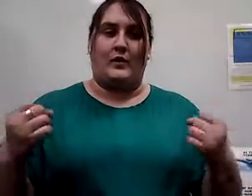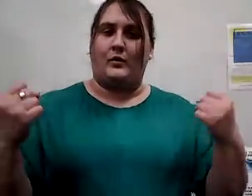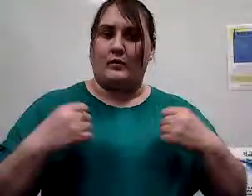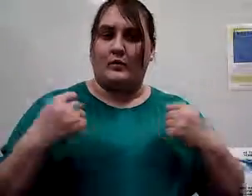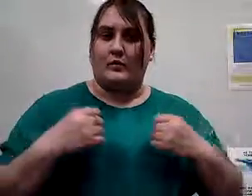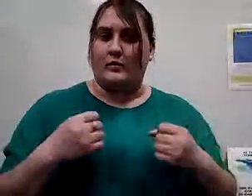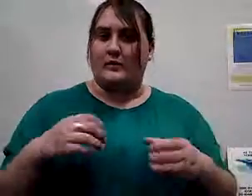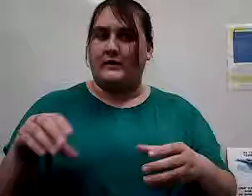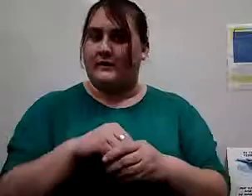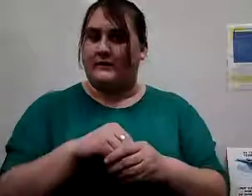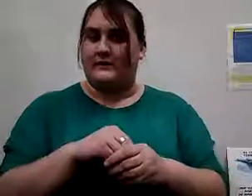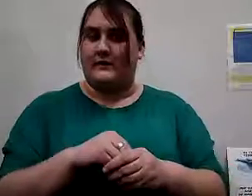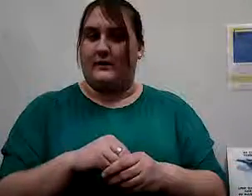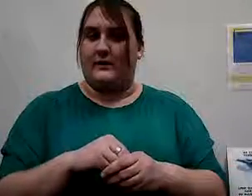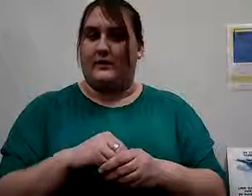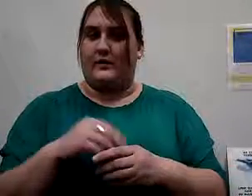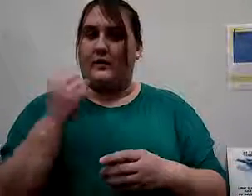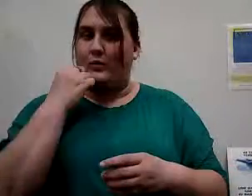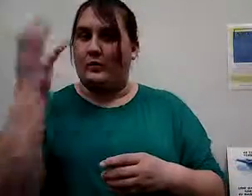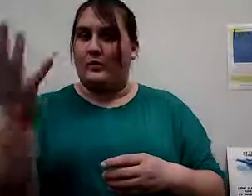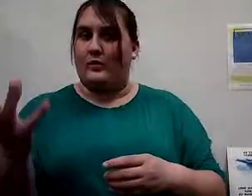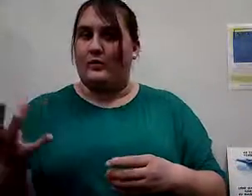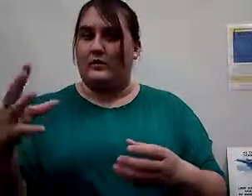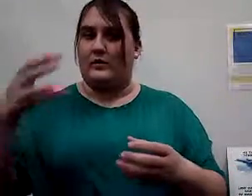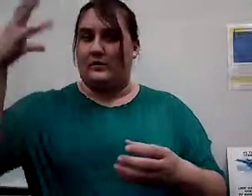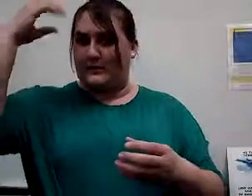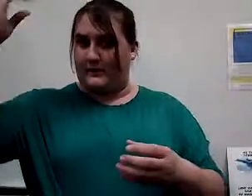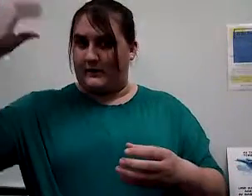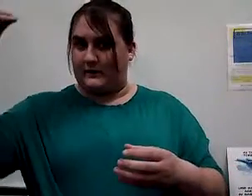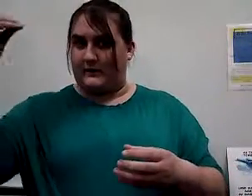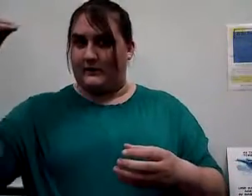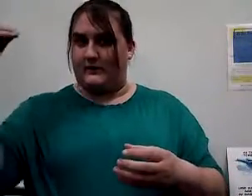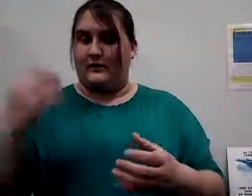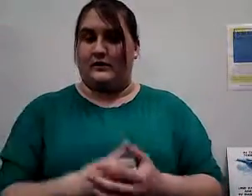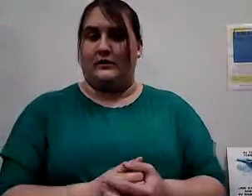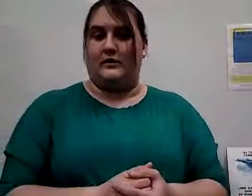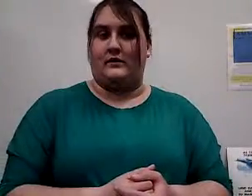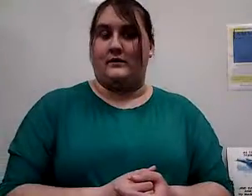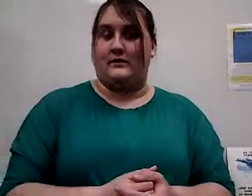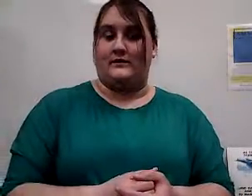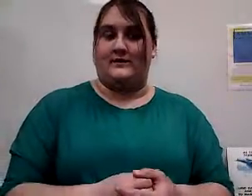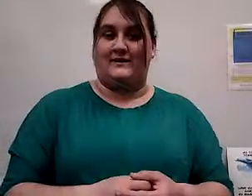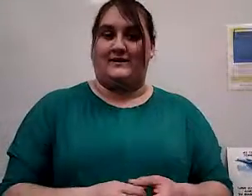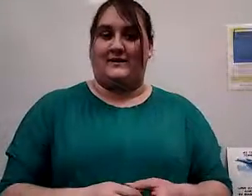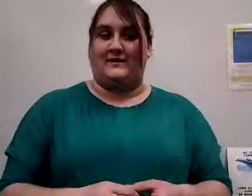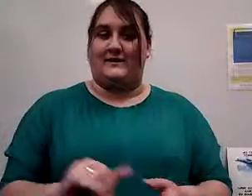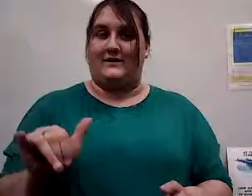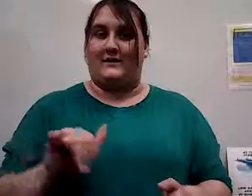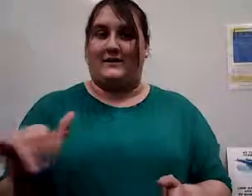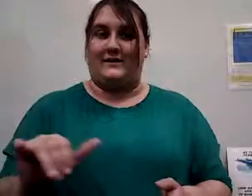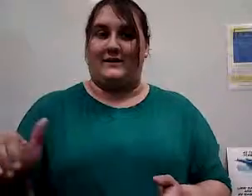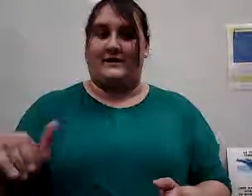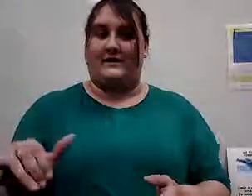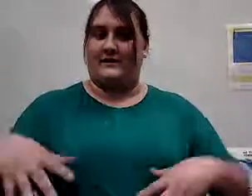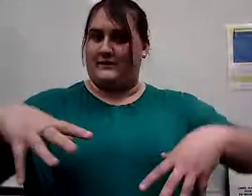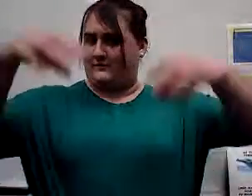outside, so it's like evaporating. Like evaporating? Okay, he's got some good points, and right off the bat, he's